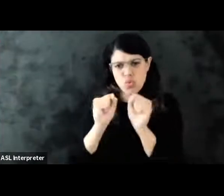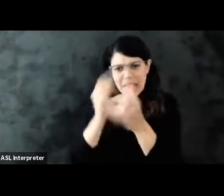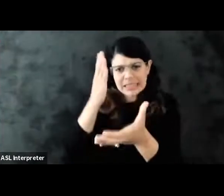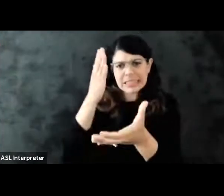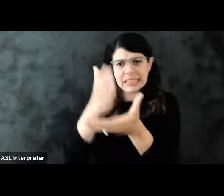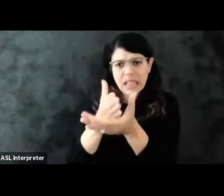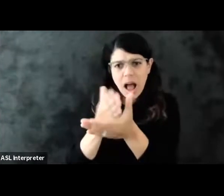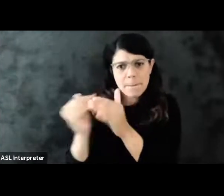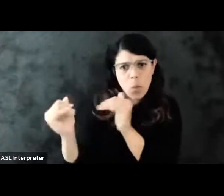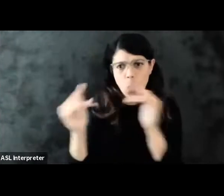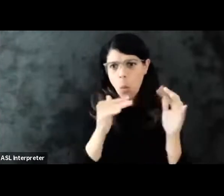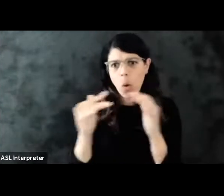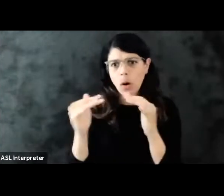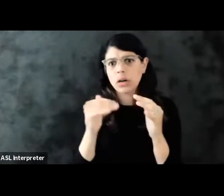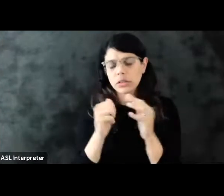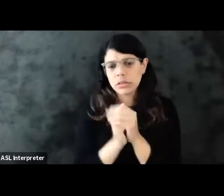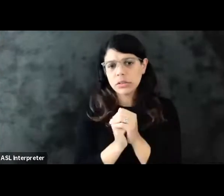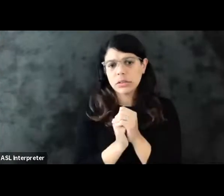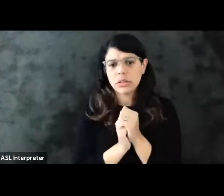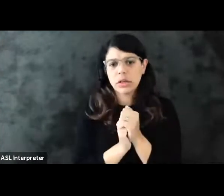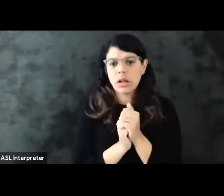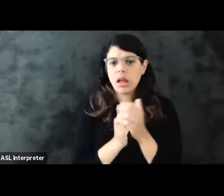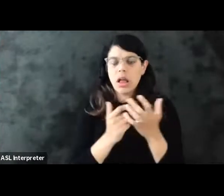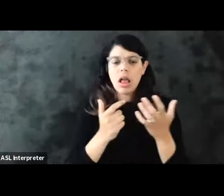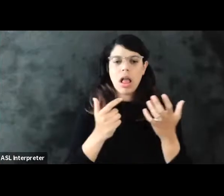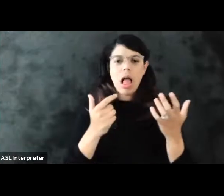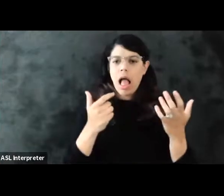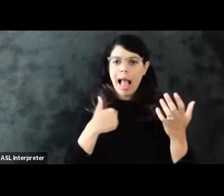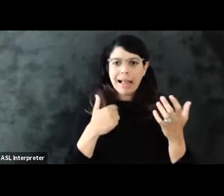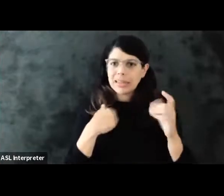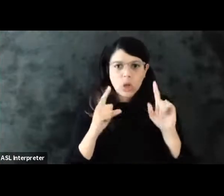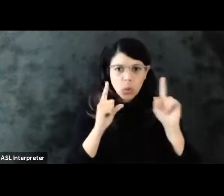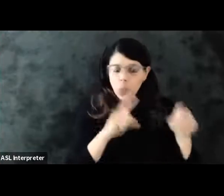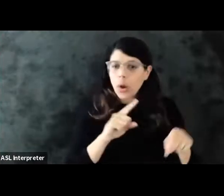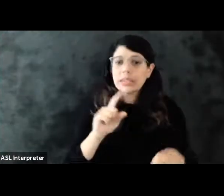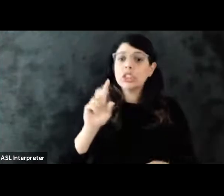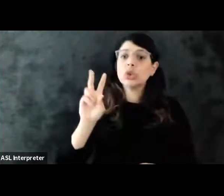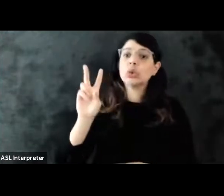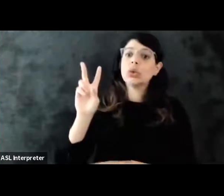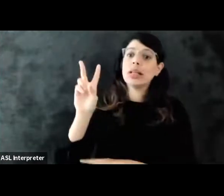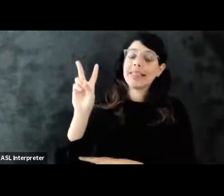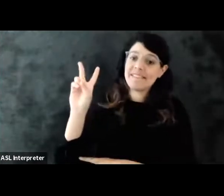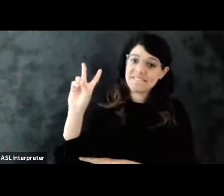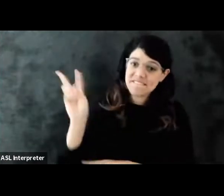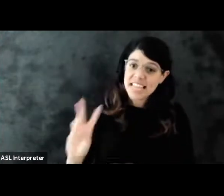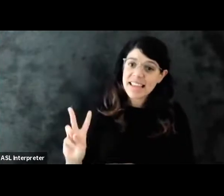founding member ever since I served in the Vietnam War of what is called